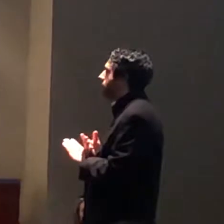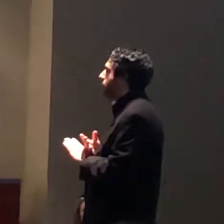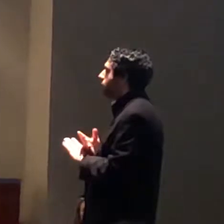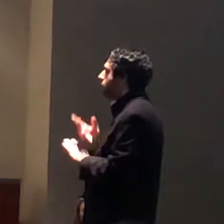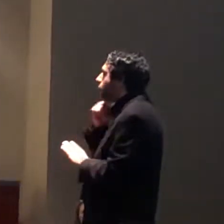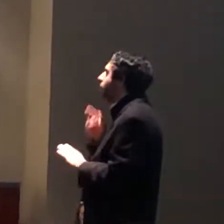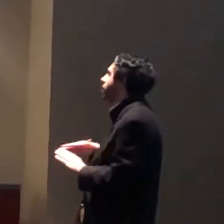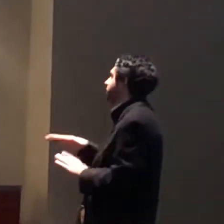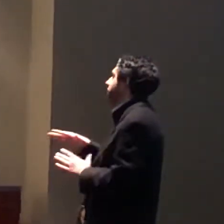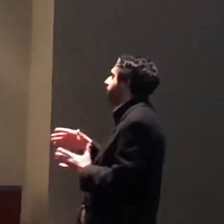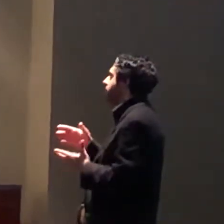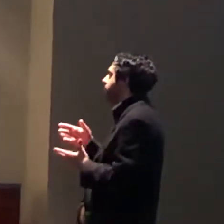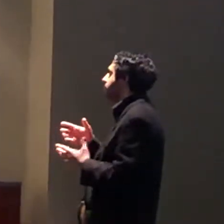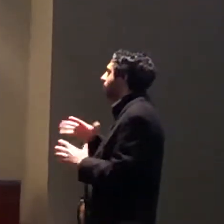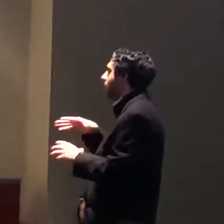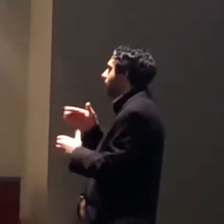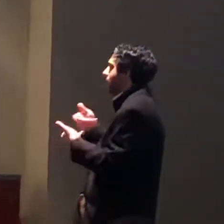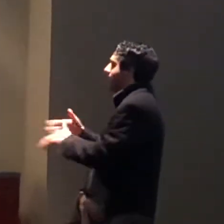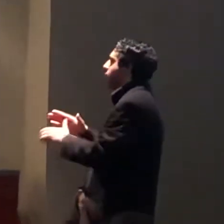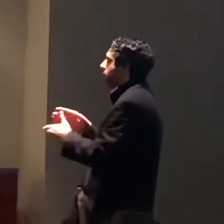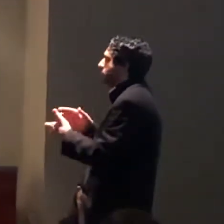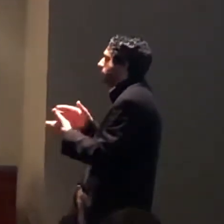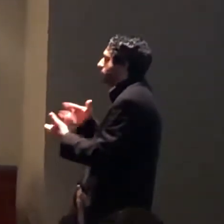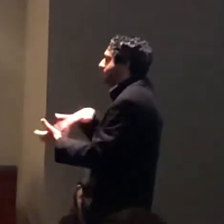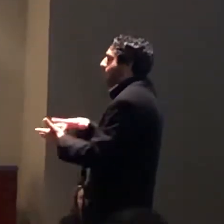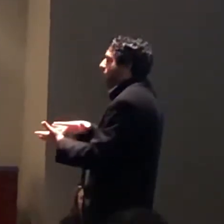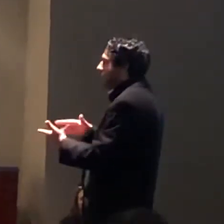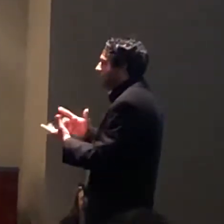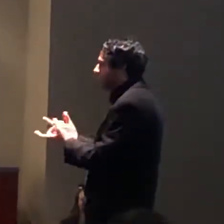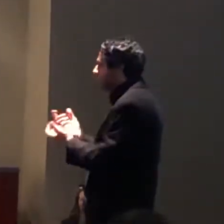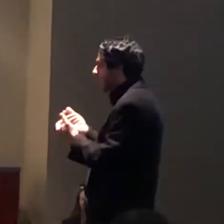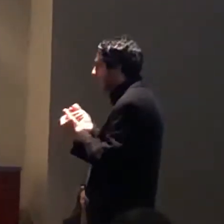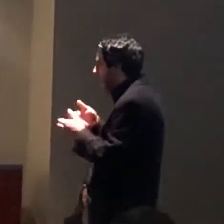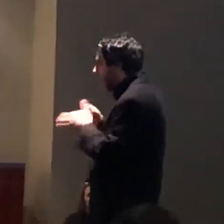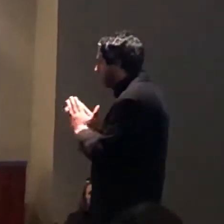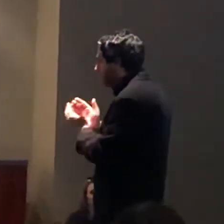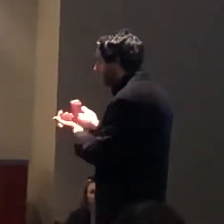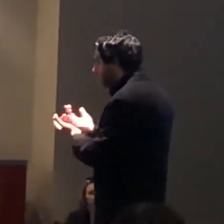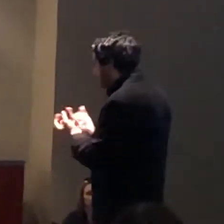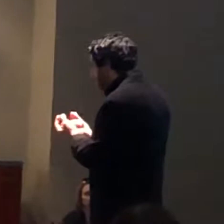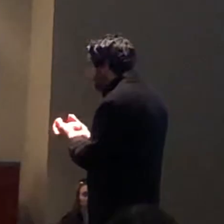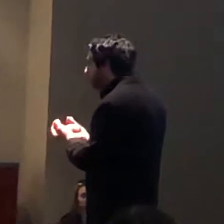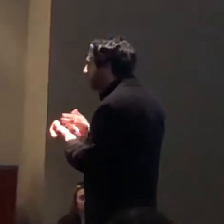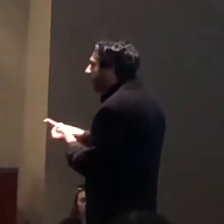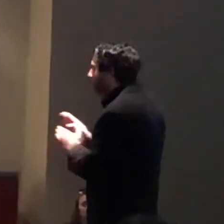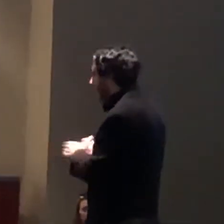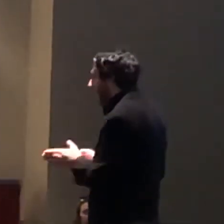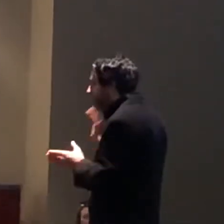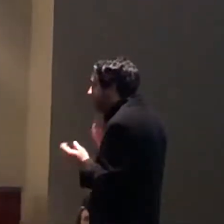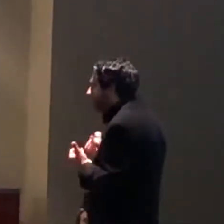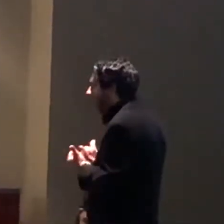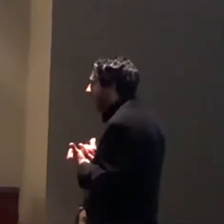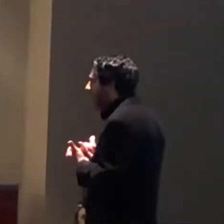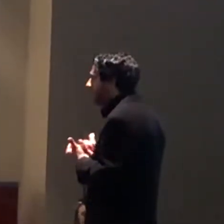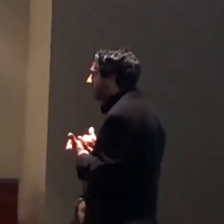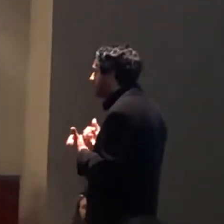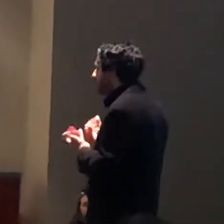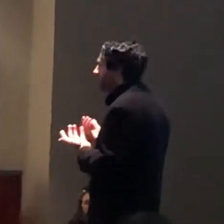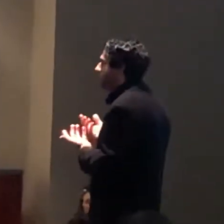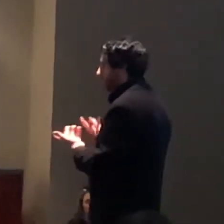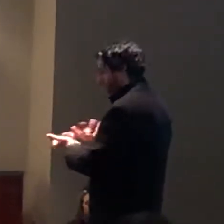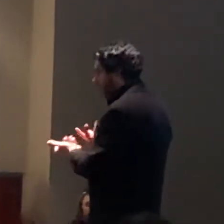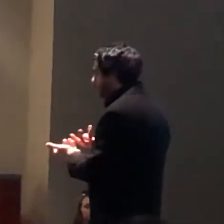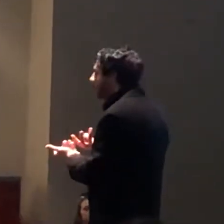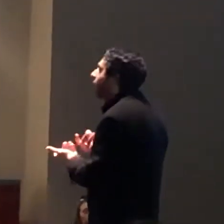before they're allowed to go into the centers. Ask them what they're going to do. What's your plan for today? So your plan is you're gonna go to the